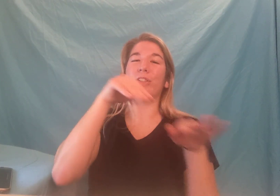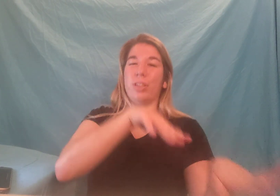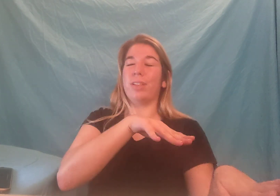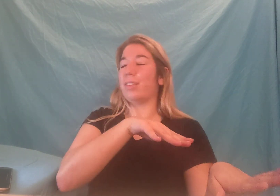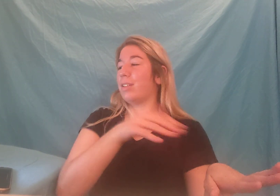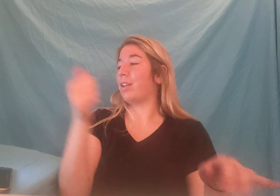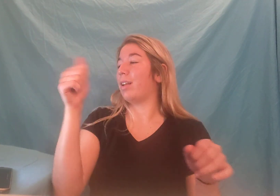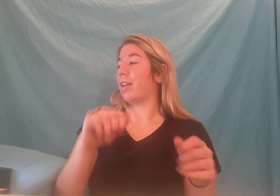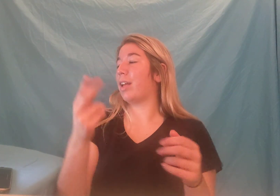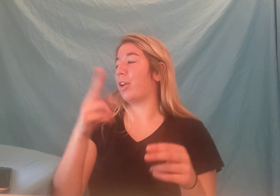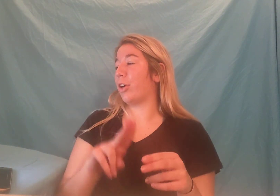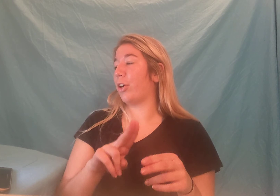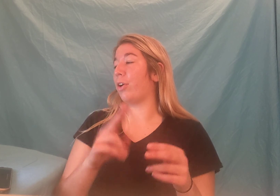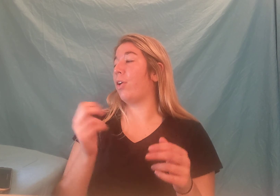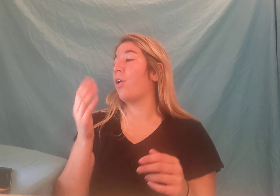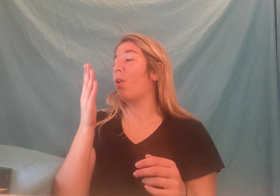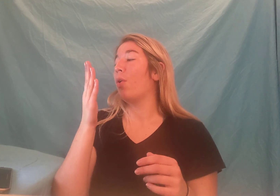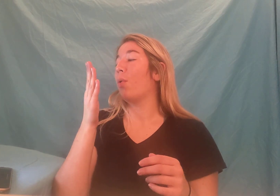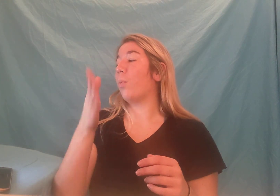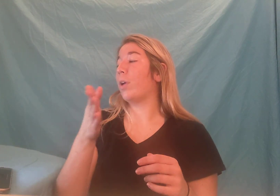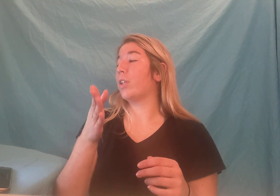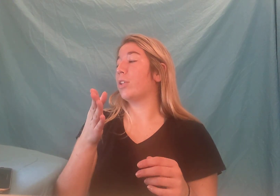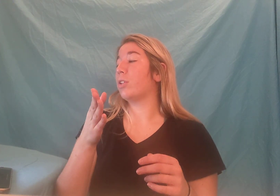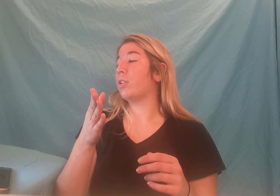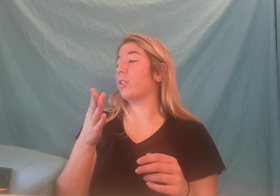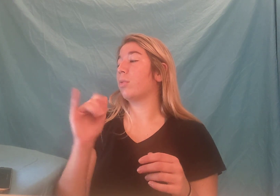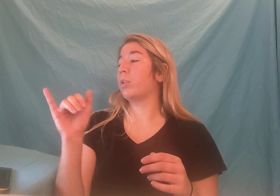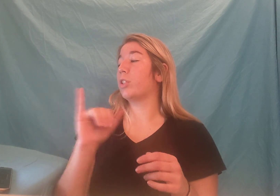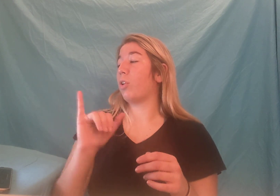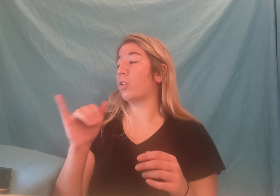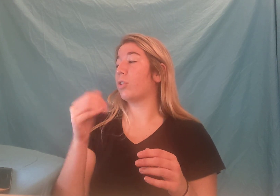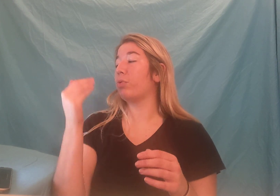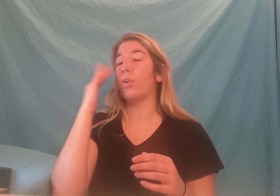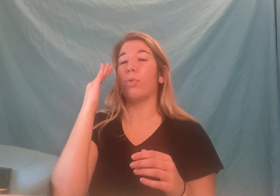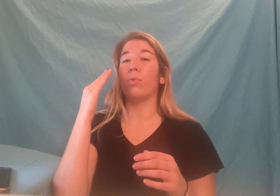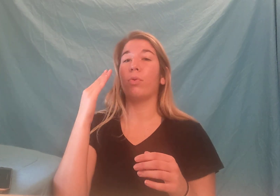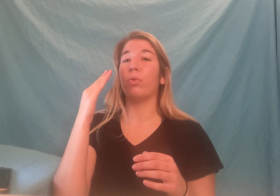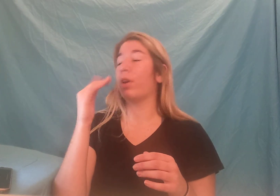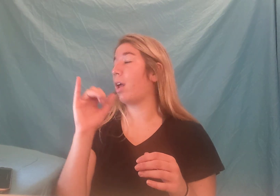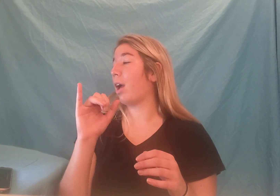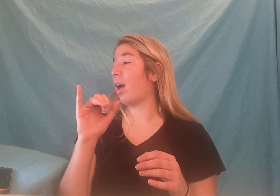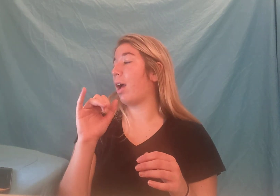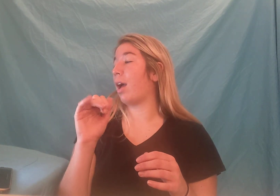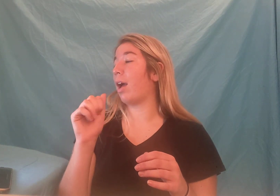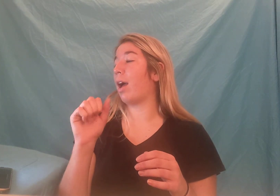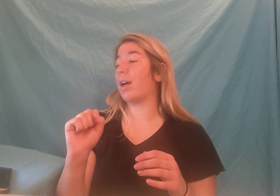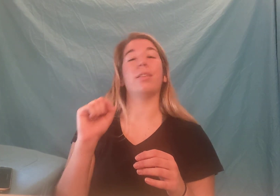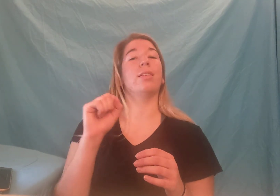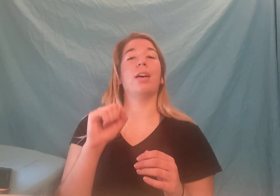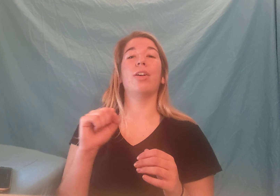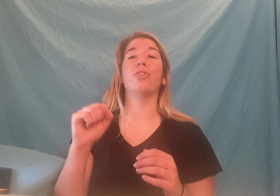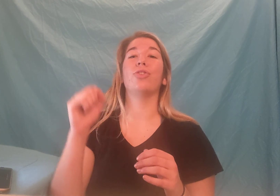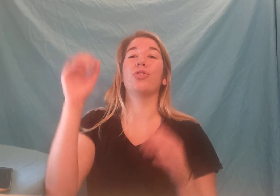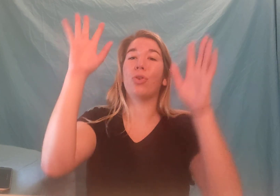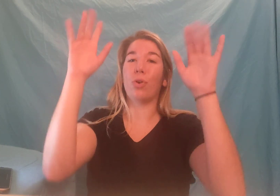avalanches can occur, which is also known as a